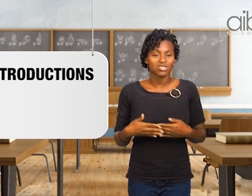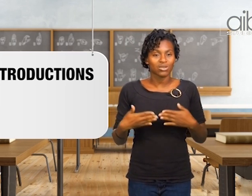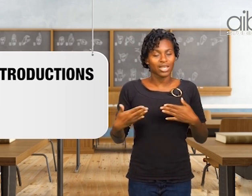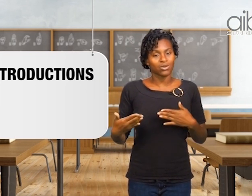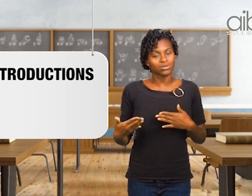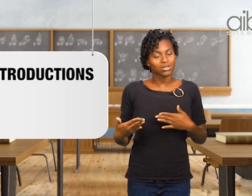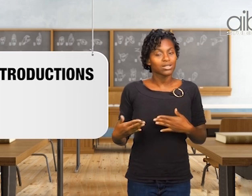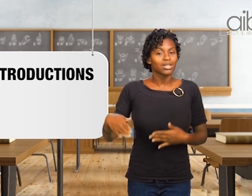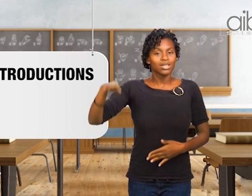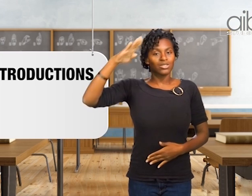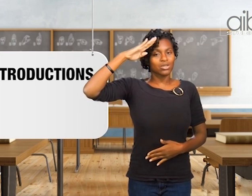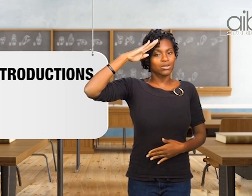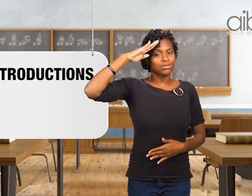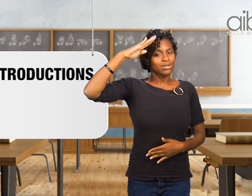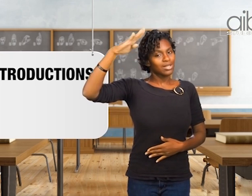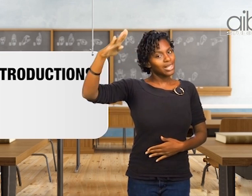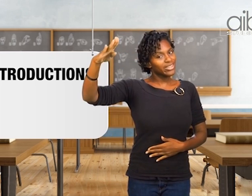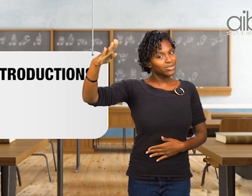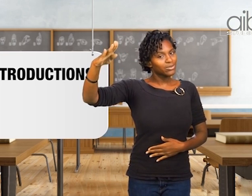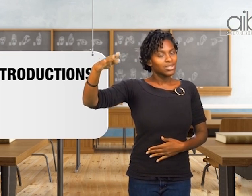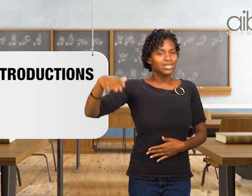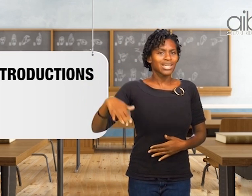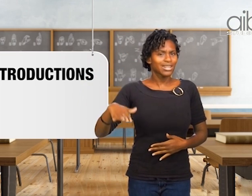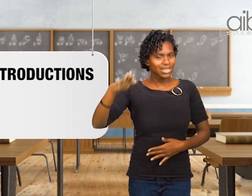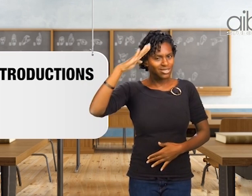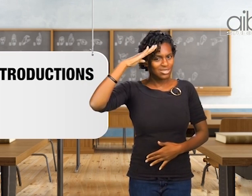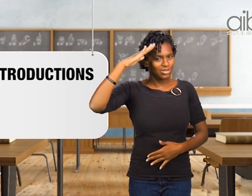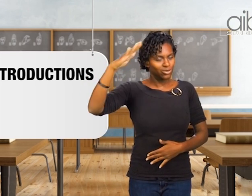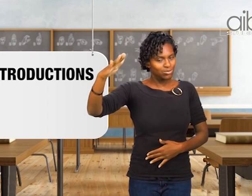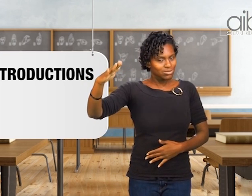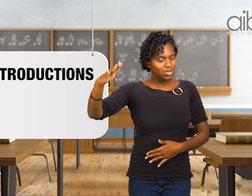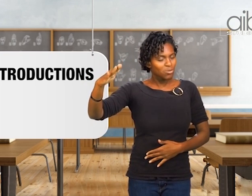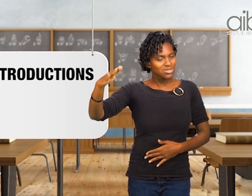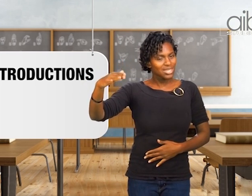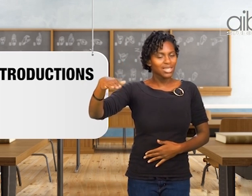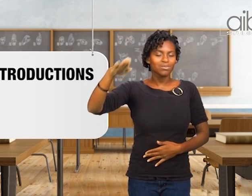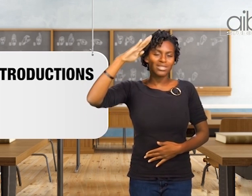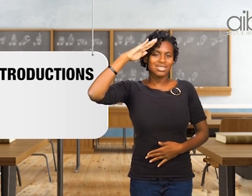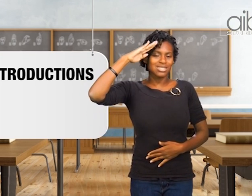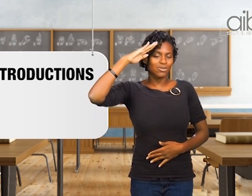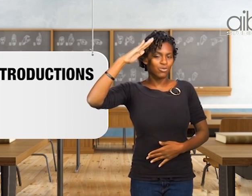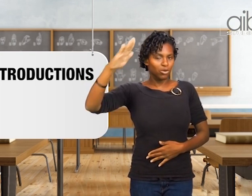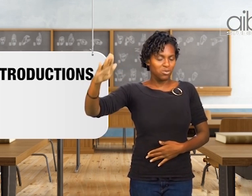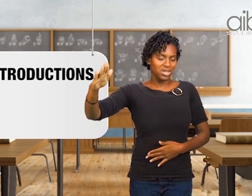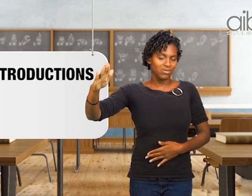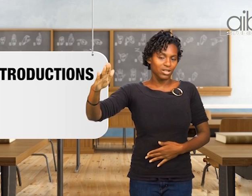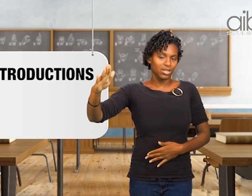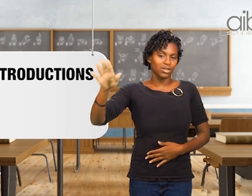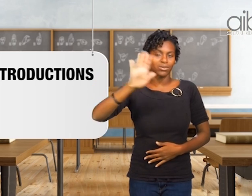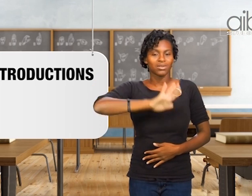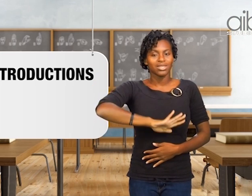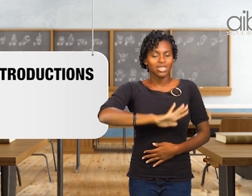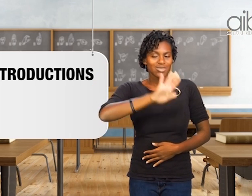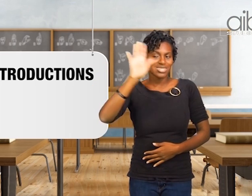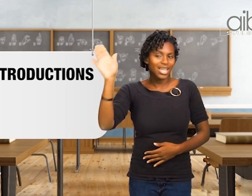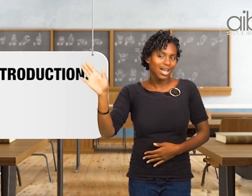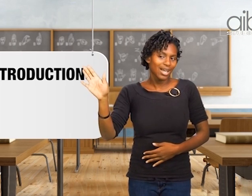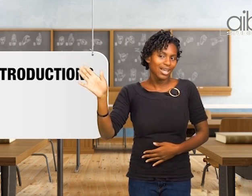your elder, you go, hello, kind of like a salute, almost like, but this is the formal way of hello. And you can say